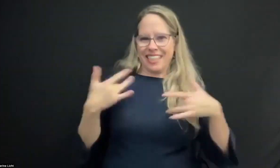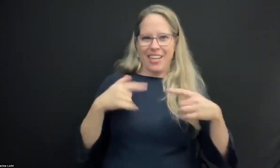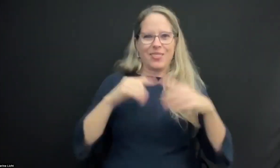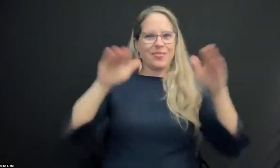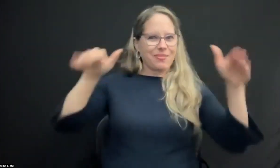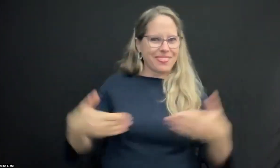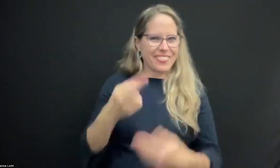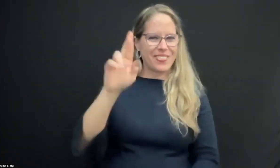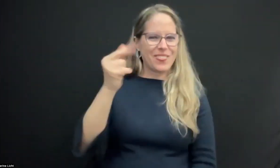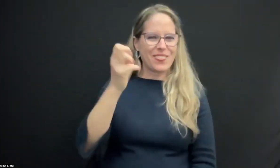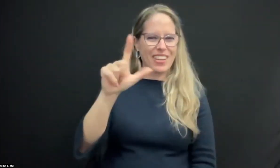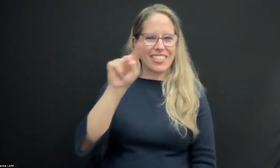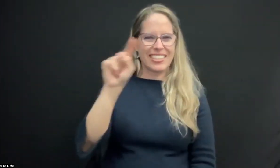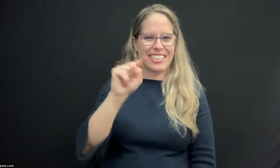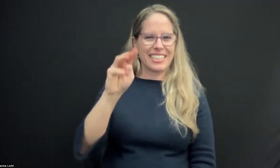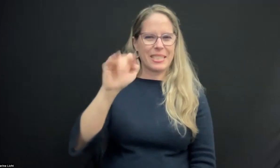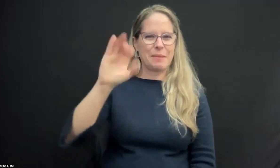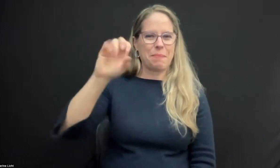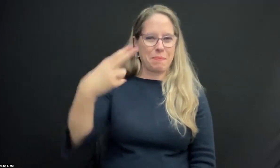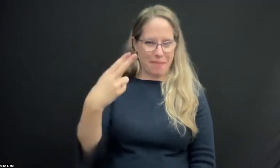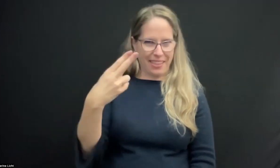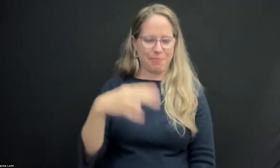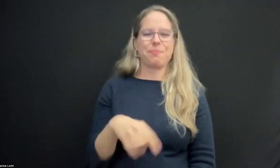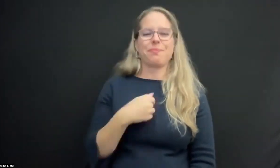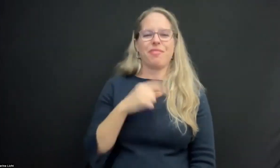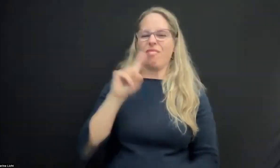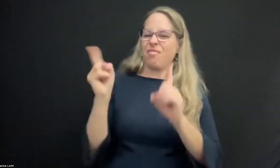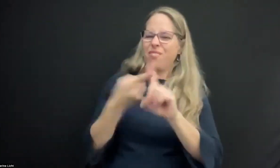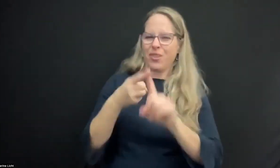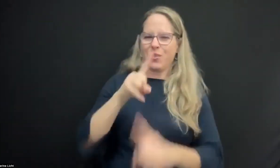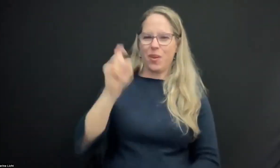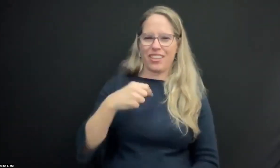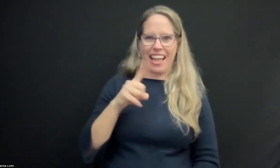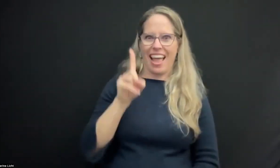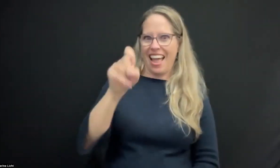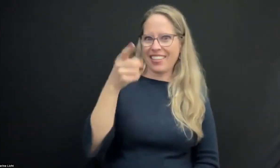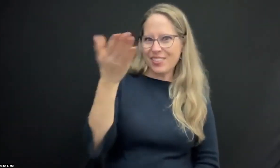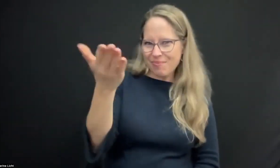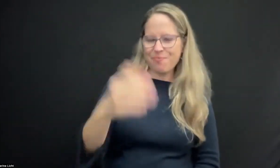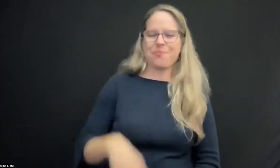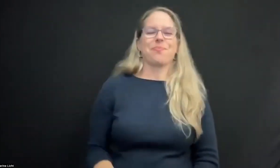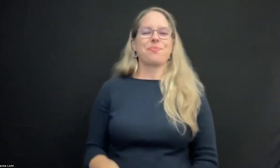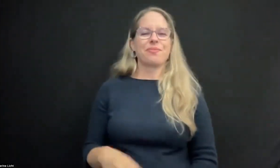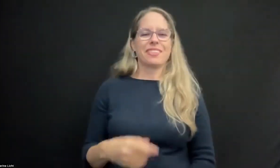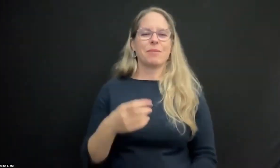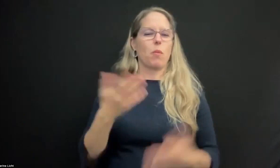We are excited to welcome Rachel Zemek. My first question for Rachel